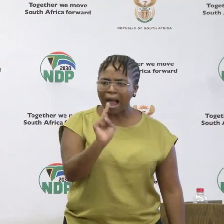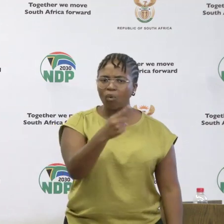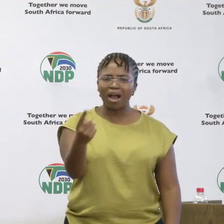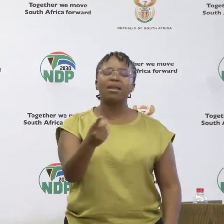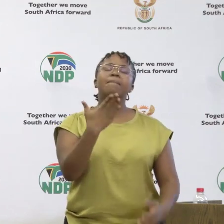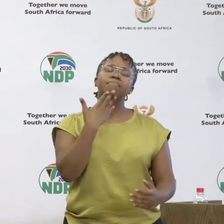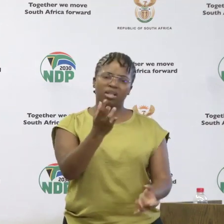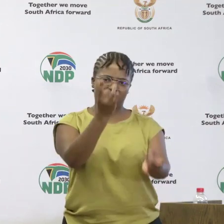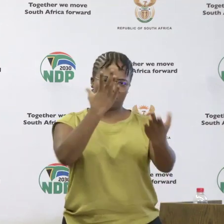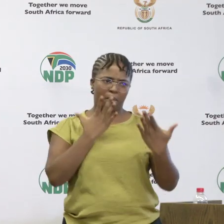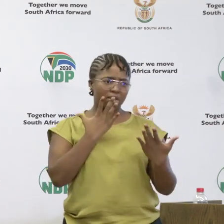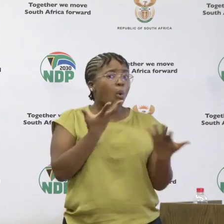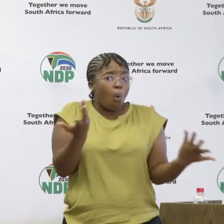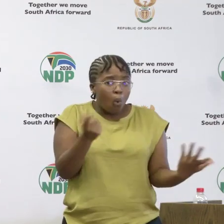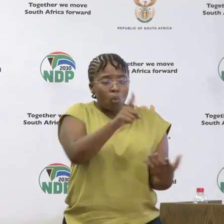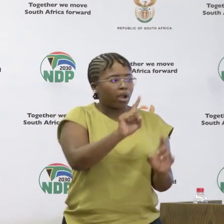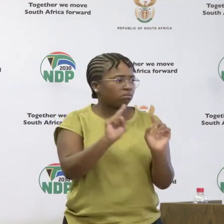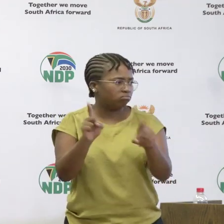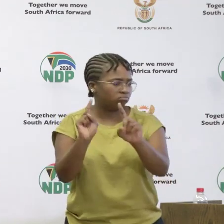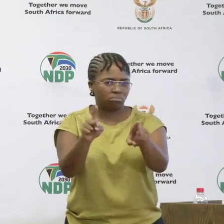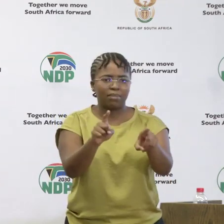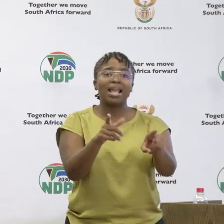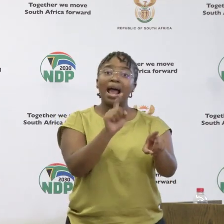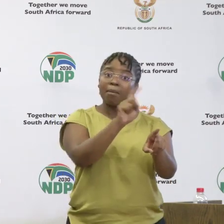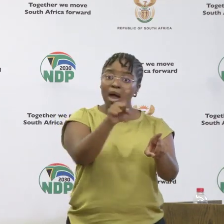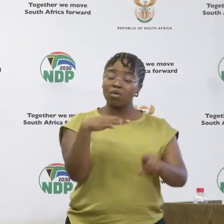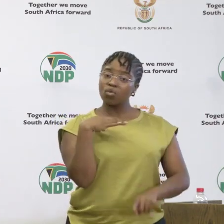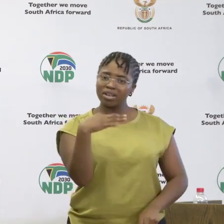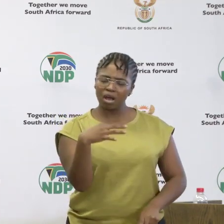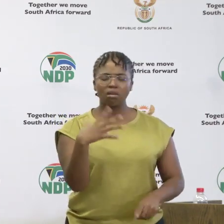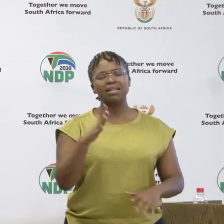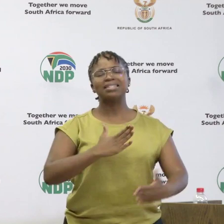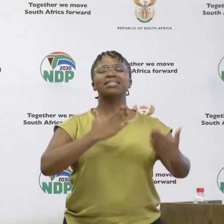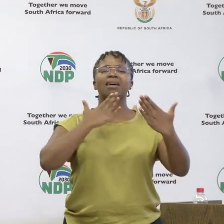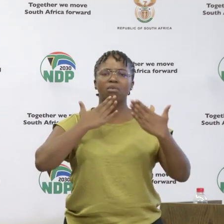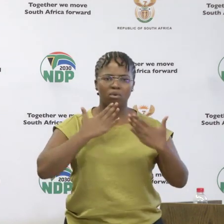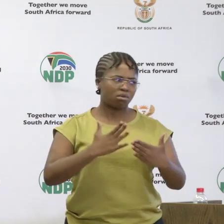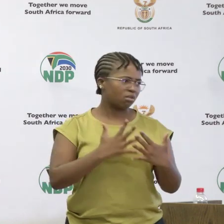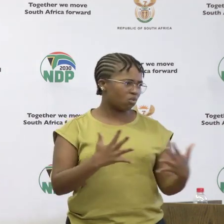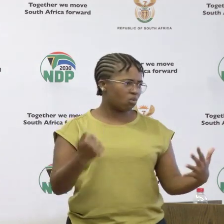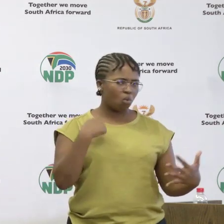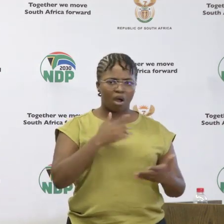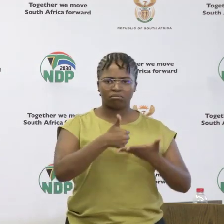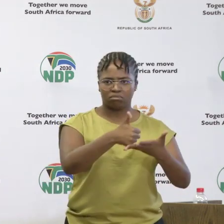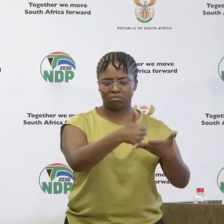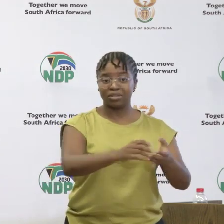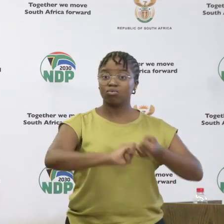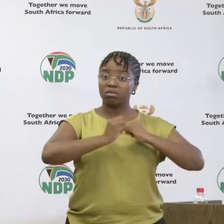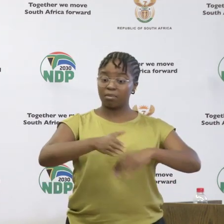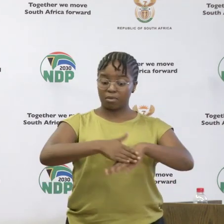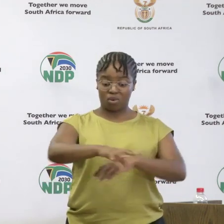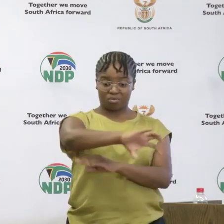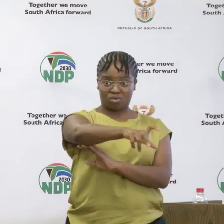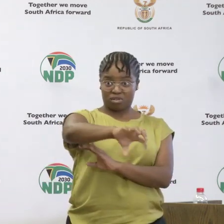thank again those that are going and visiting them. We're going to try in the best way we can to get the provinces to make sure